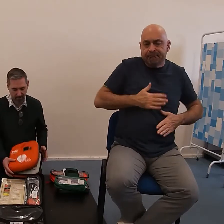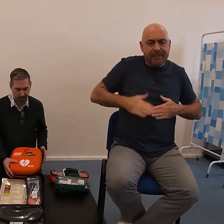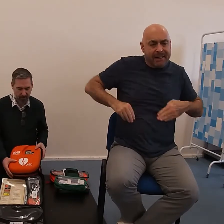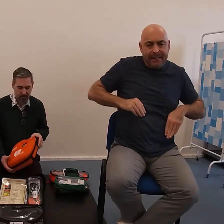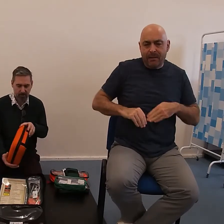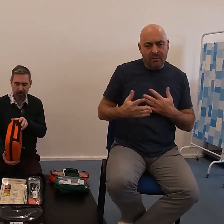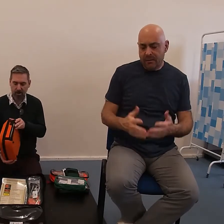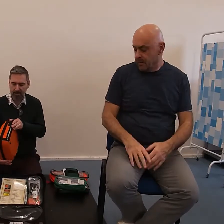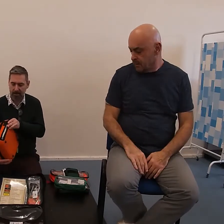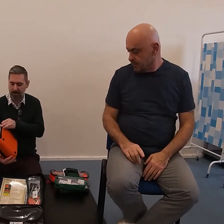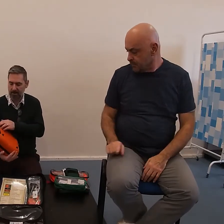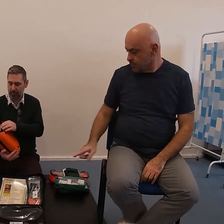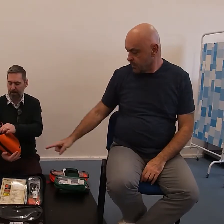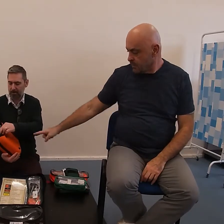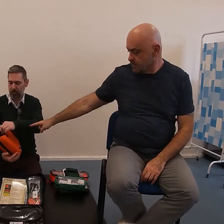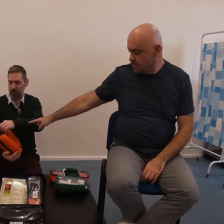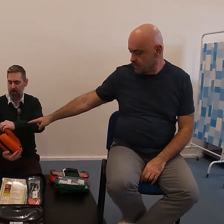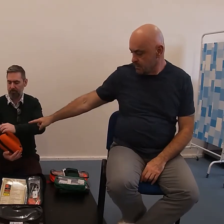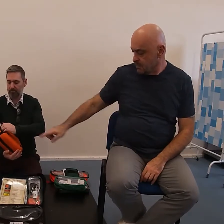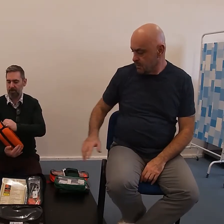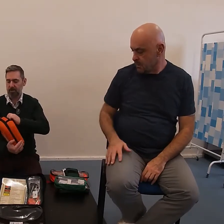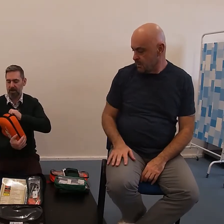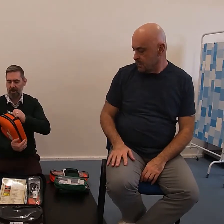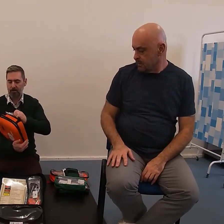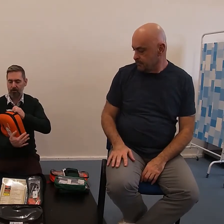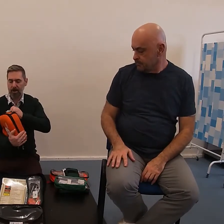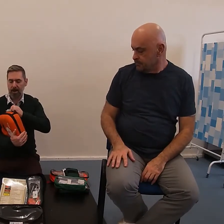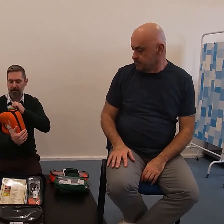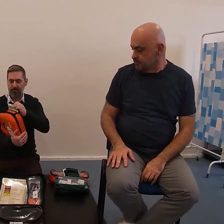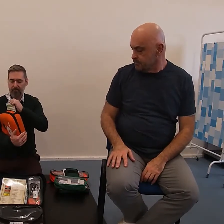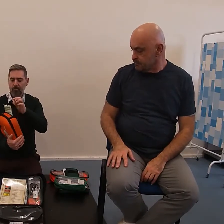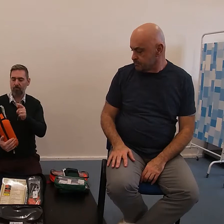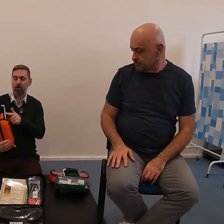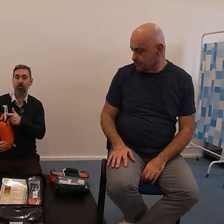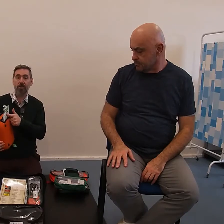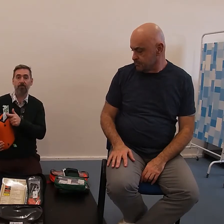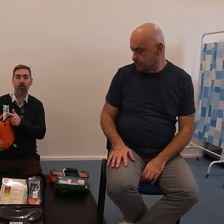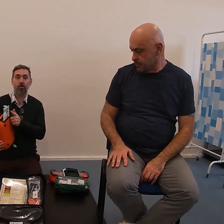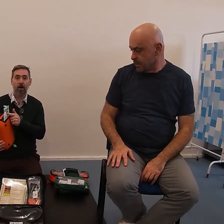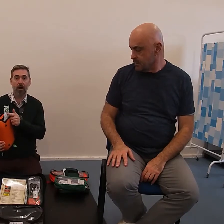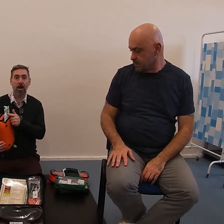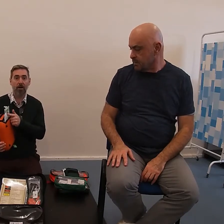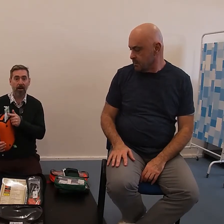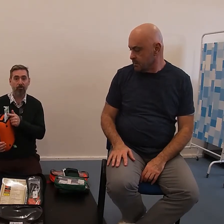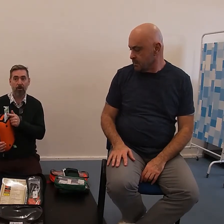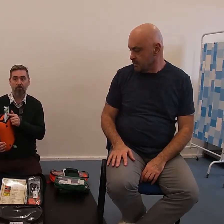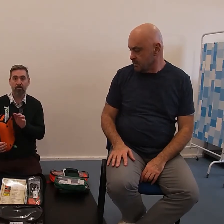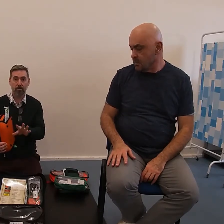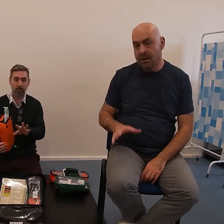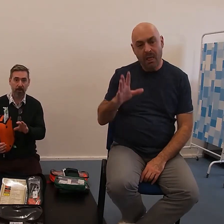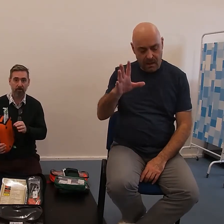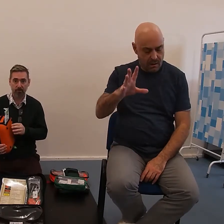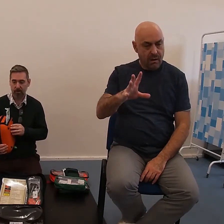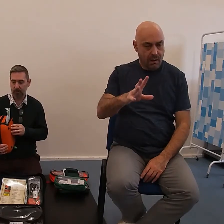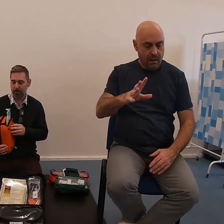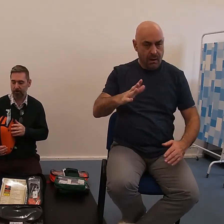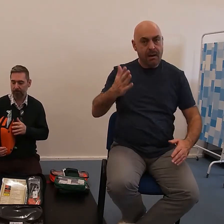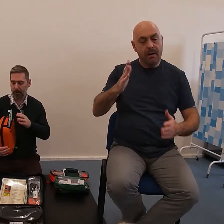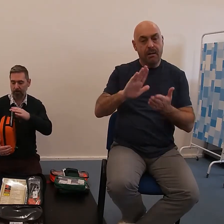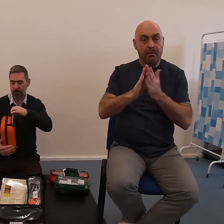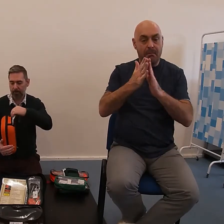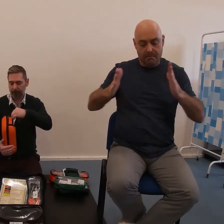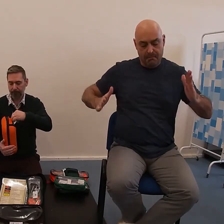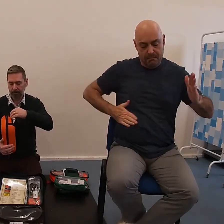And then in the side here, at the back of the machine, this is how you can retrieve your electrodes to place onto the